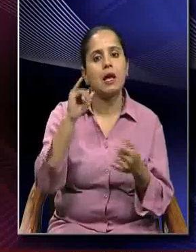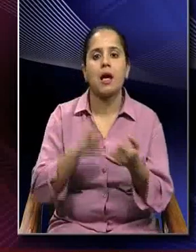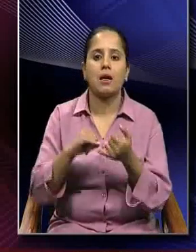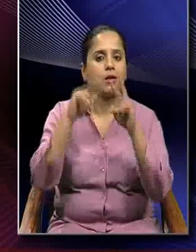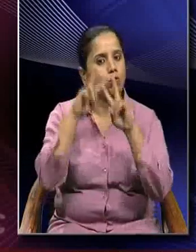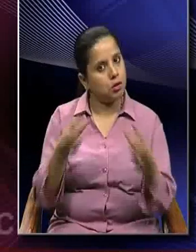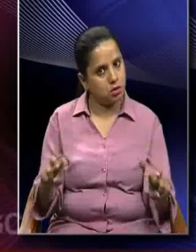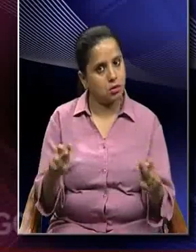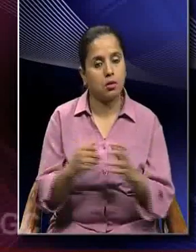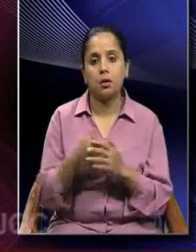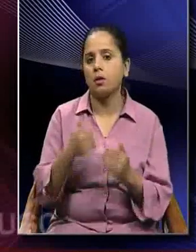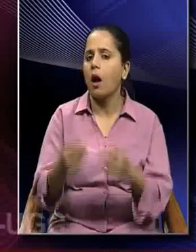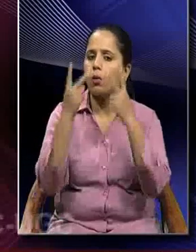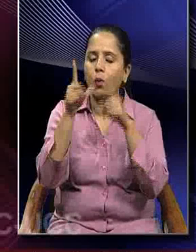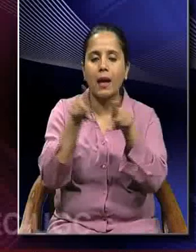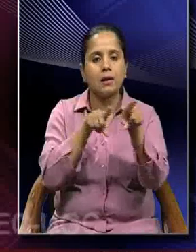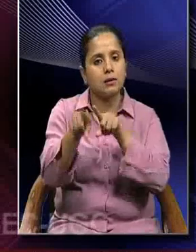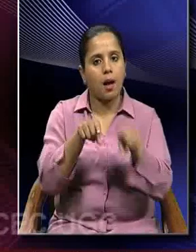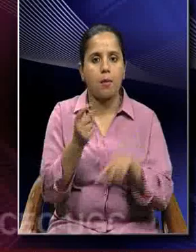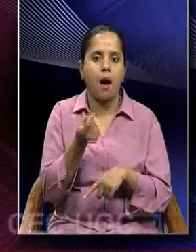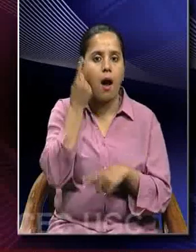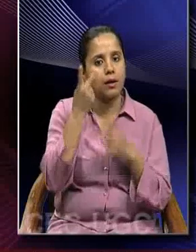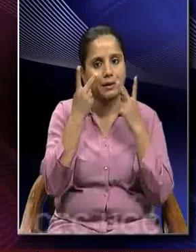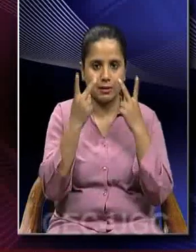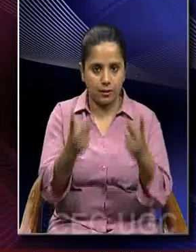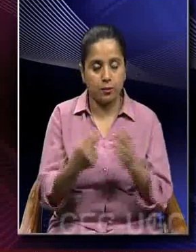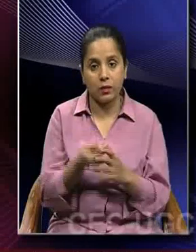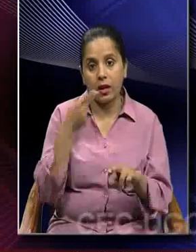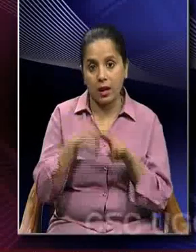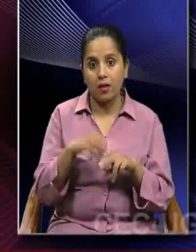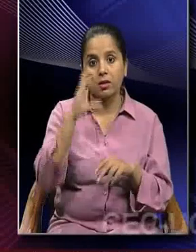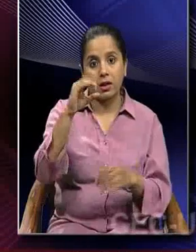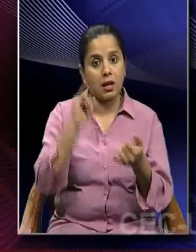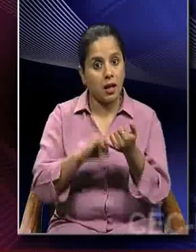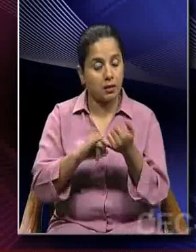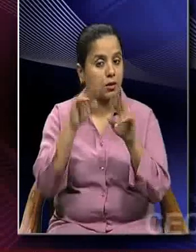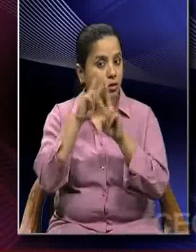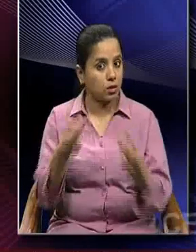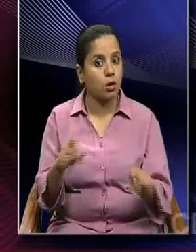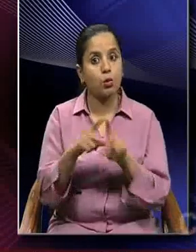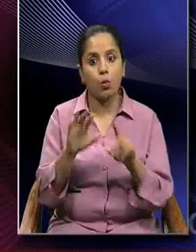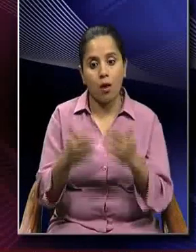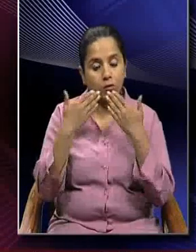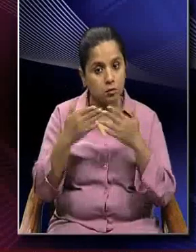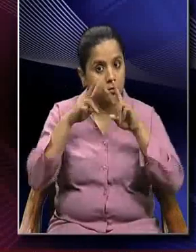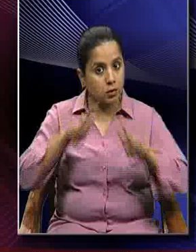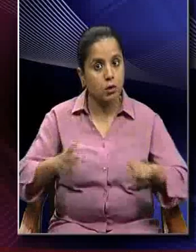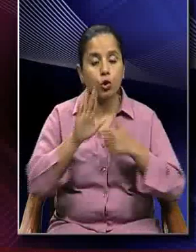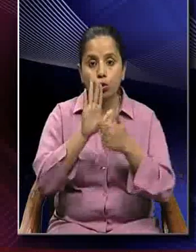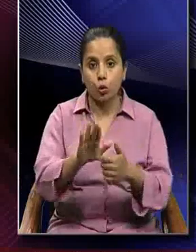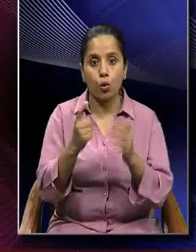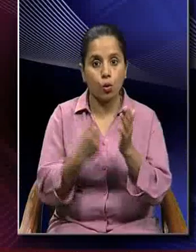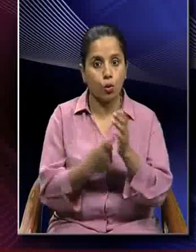researchers. Let us take an example to understand it. If a CSS researcher conducts a study showing